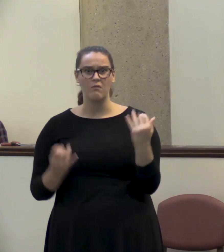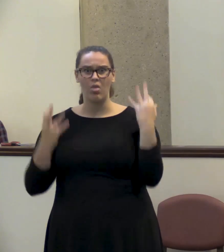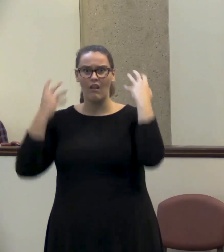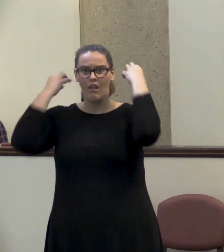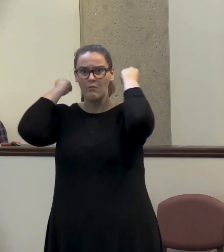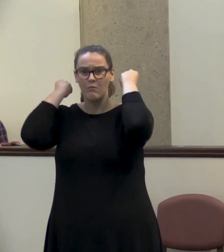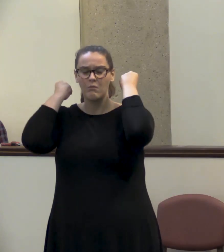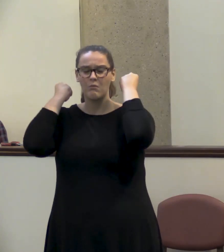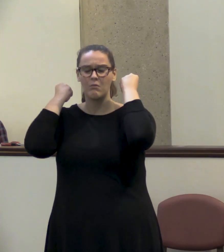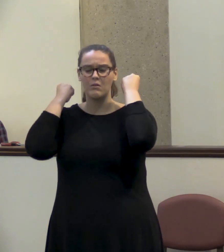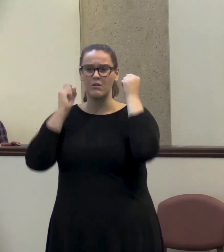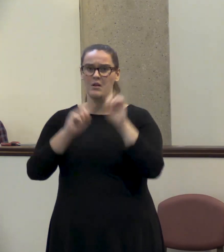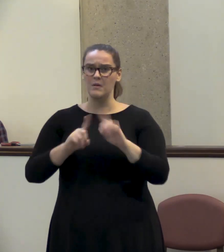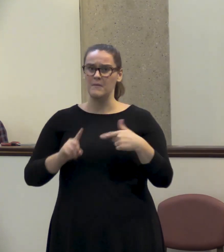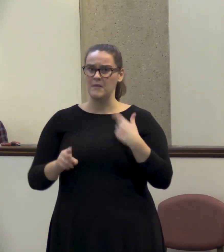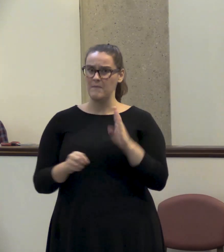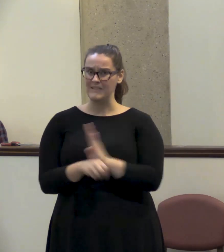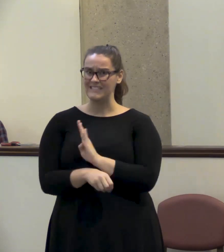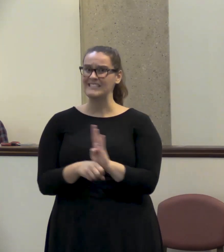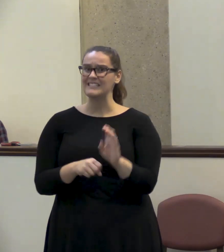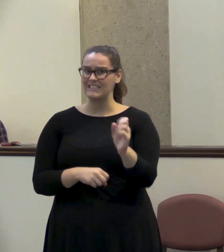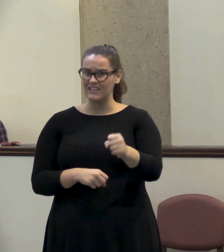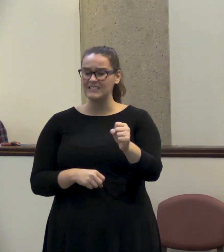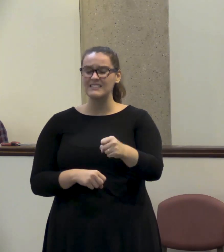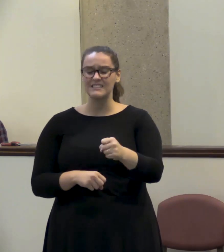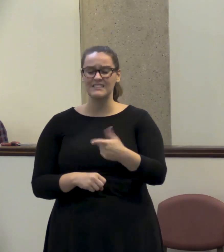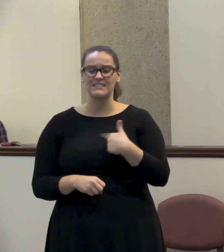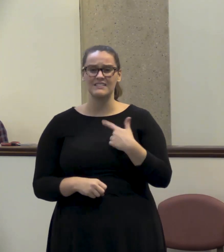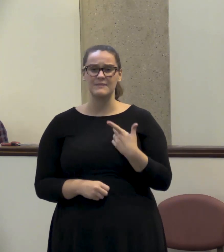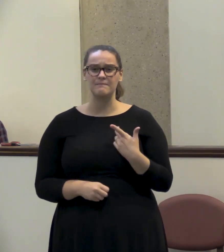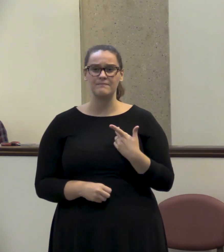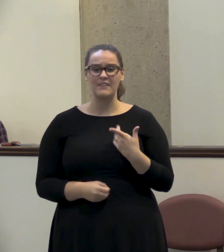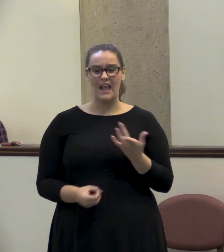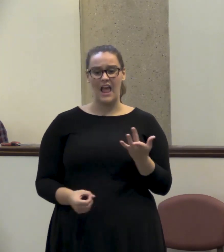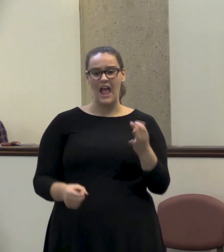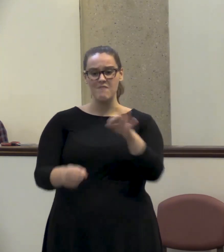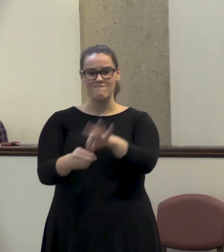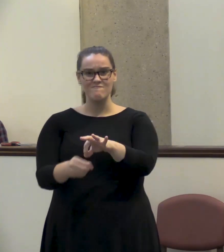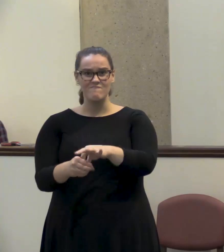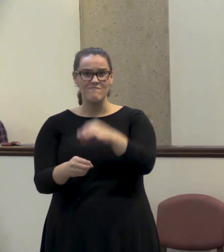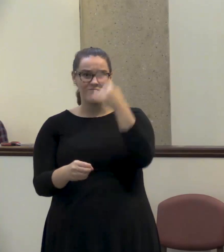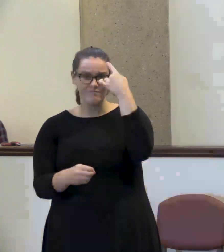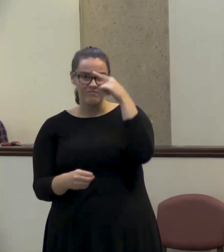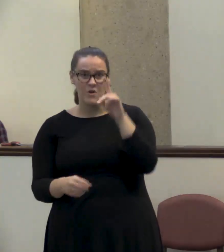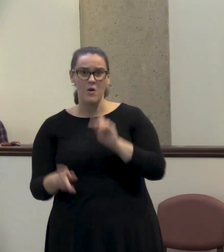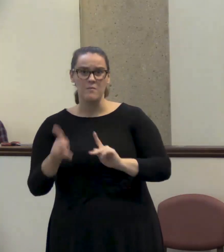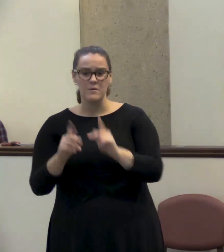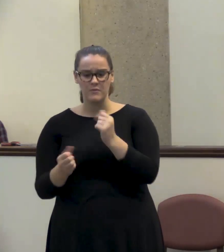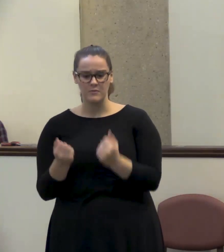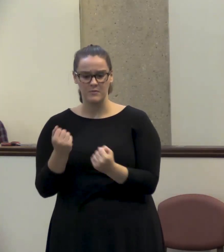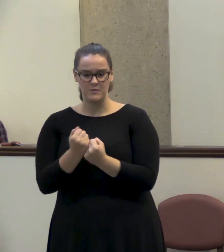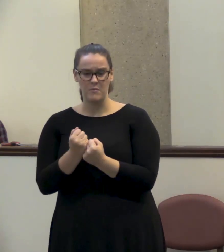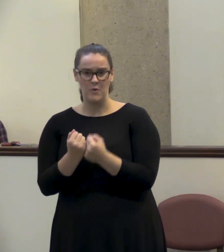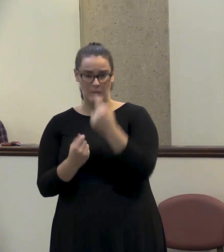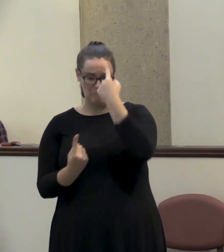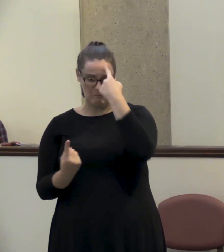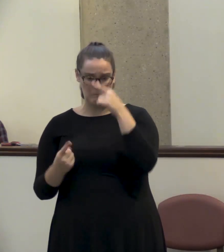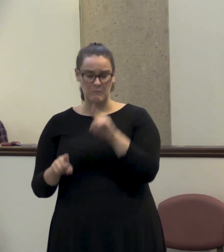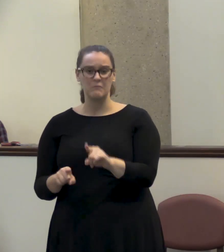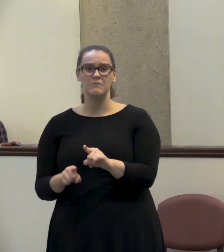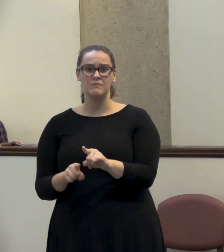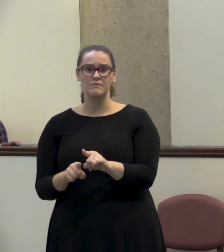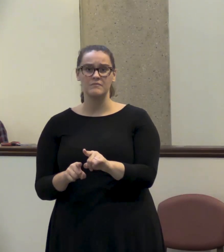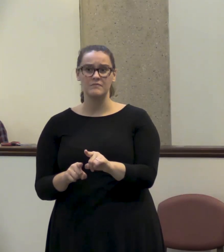climate change by our local elected business and community leaders in our county and also at